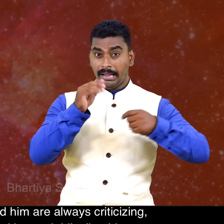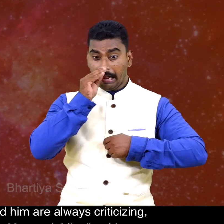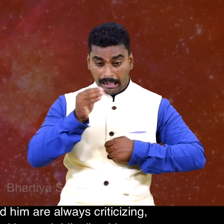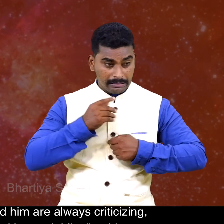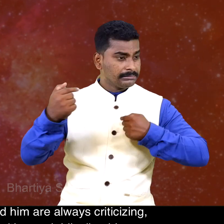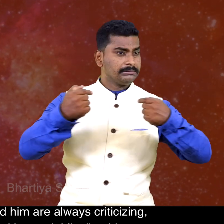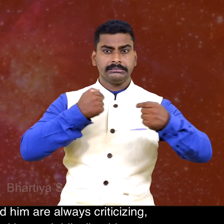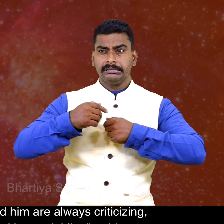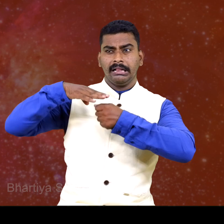and ridiculing him.